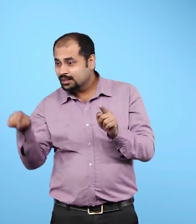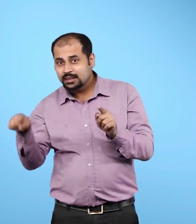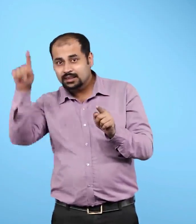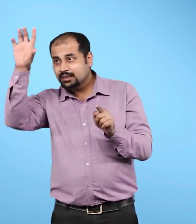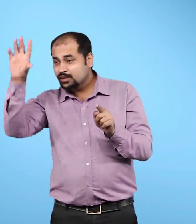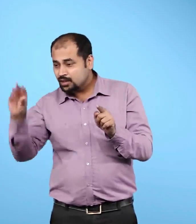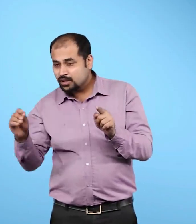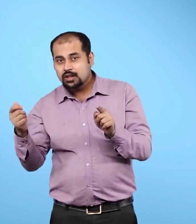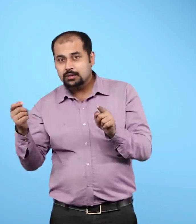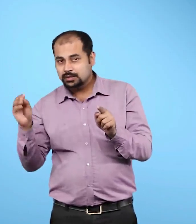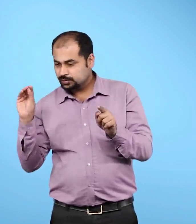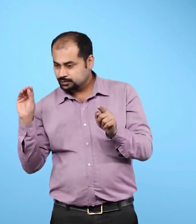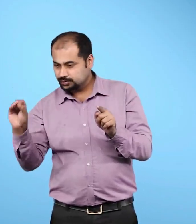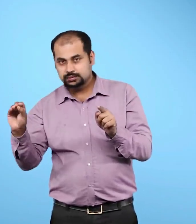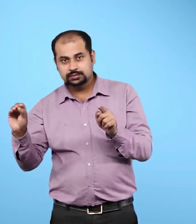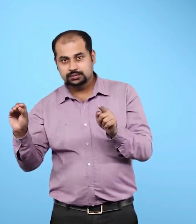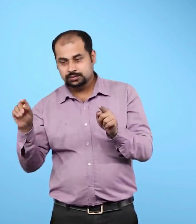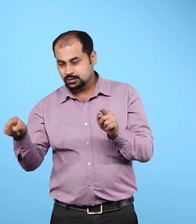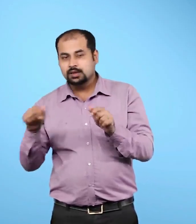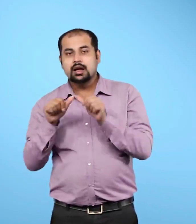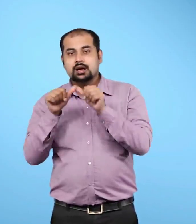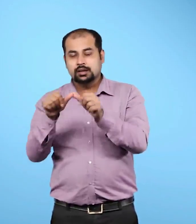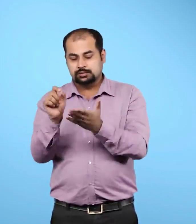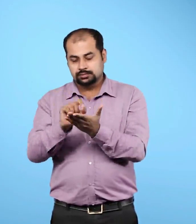2, rupees dash.